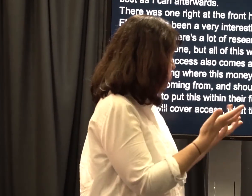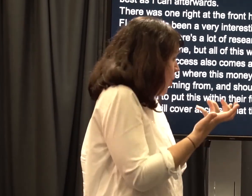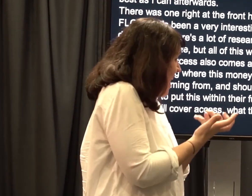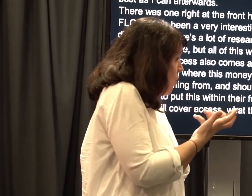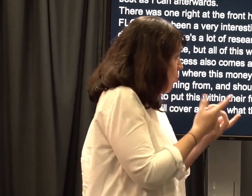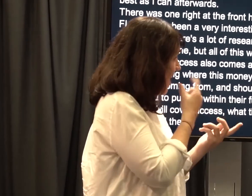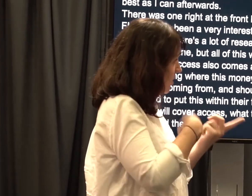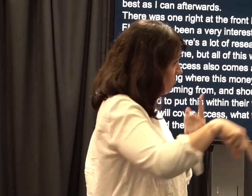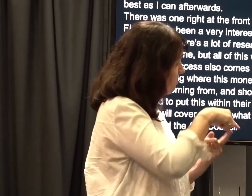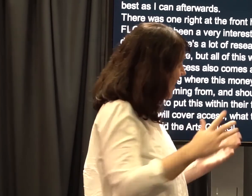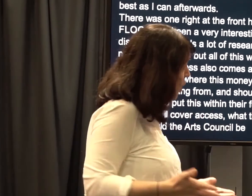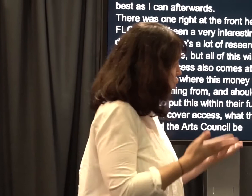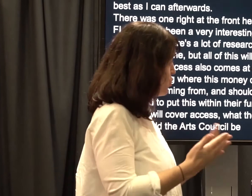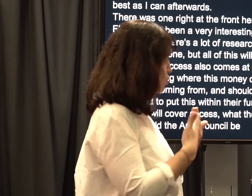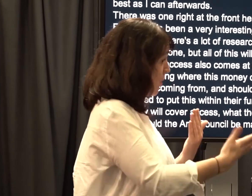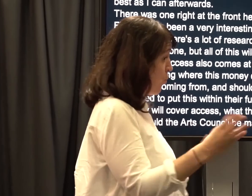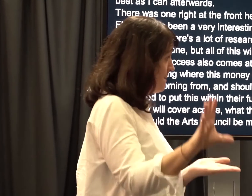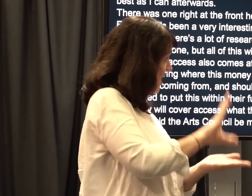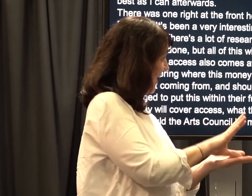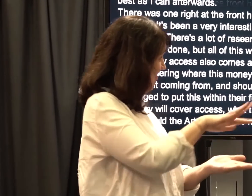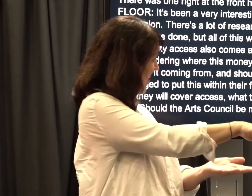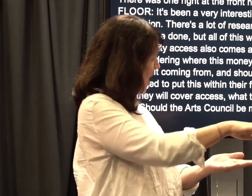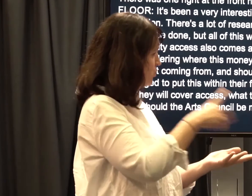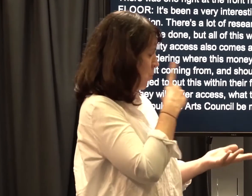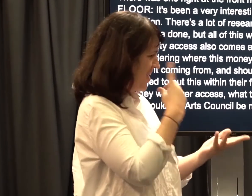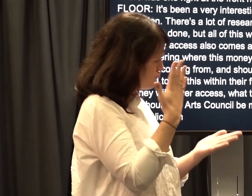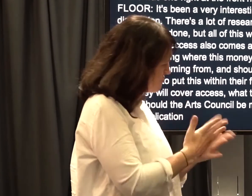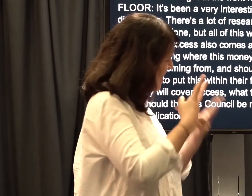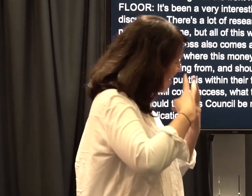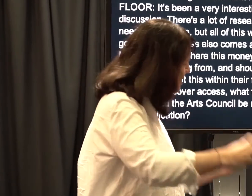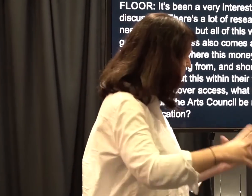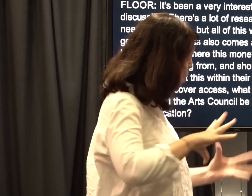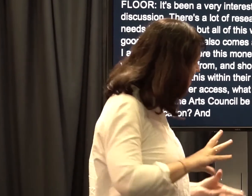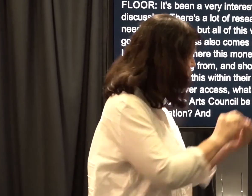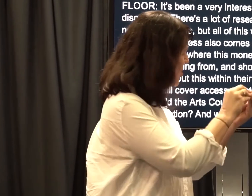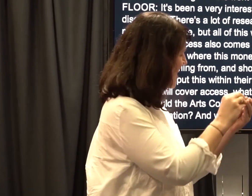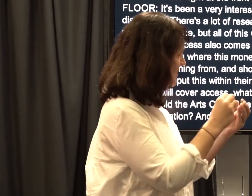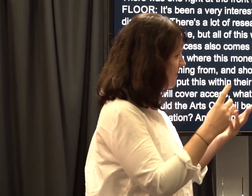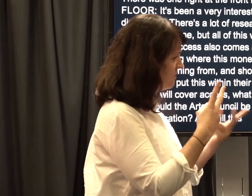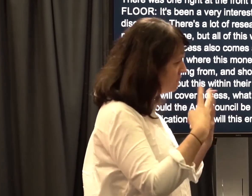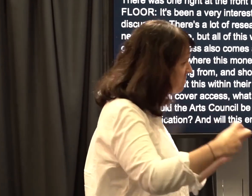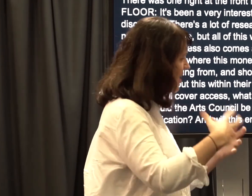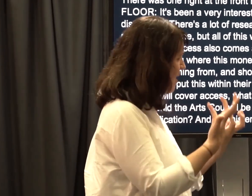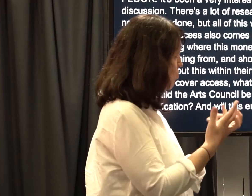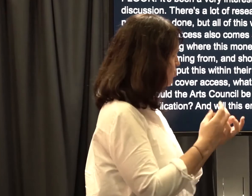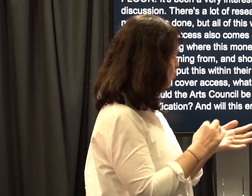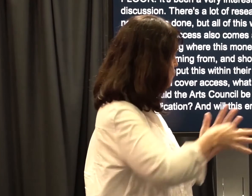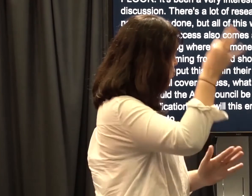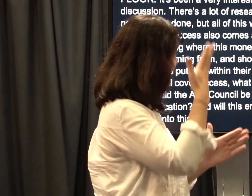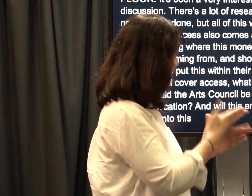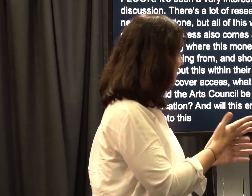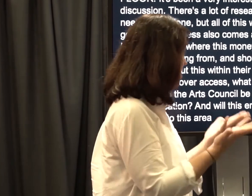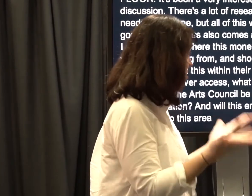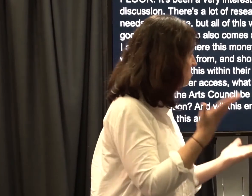be mandating this as part of an application? And will this encourage more money to be put into this area